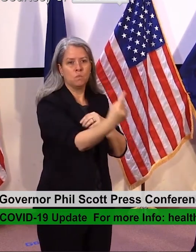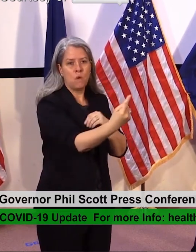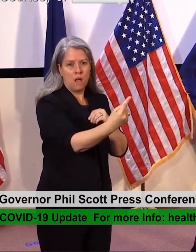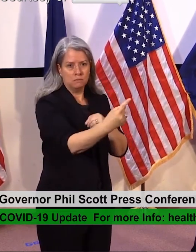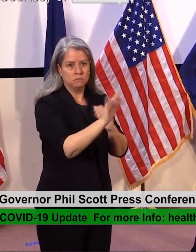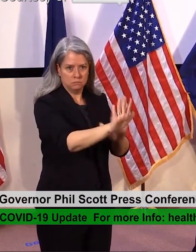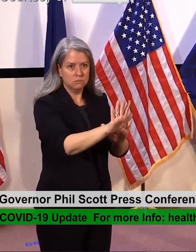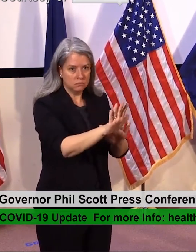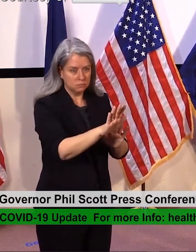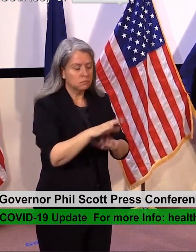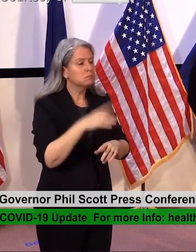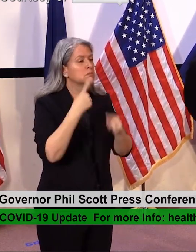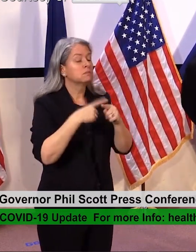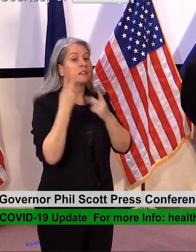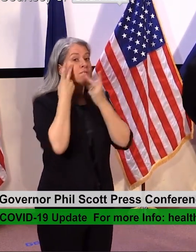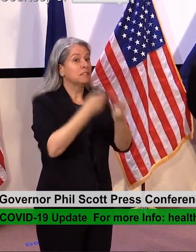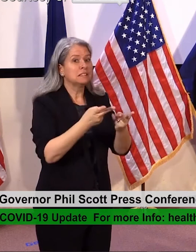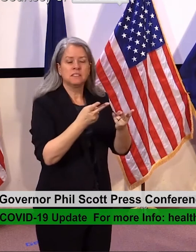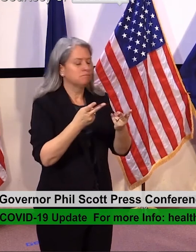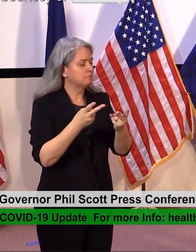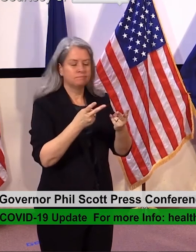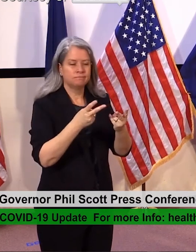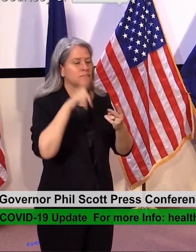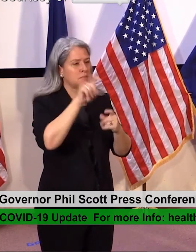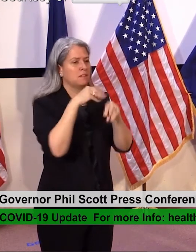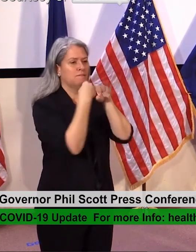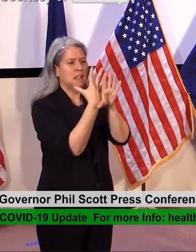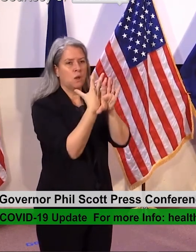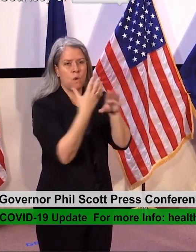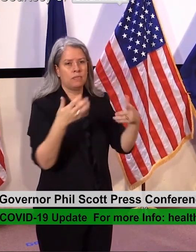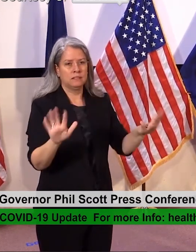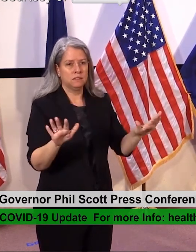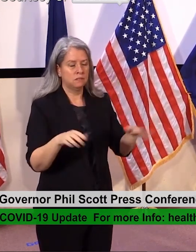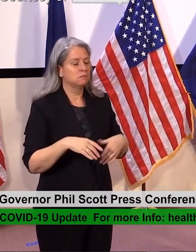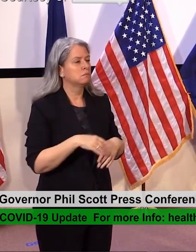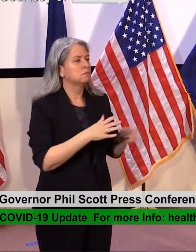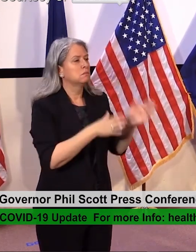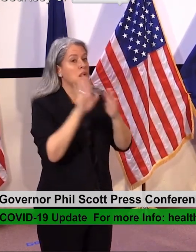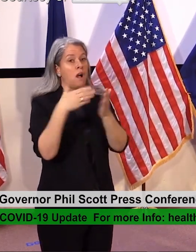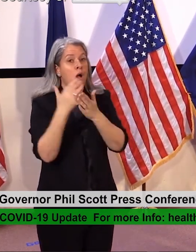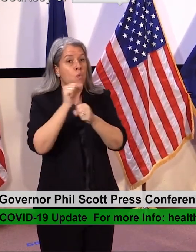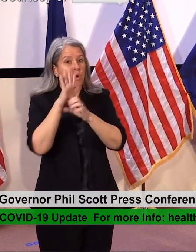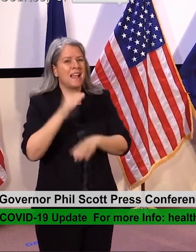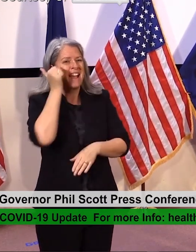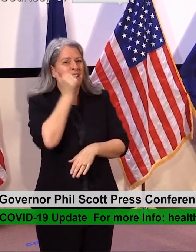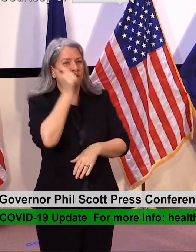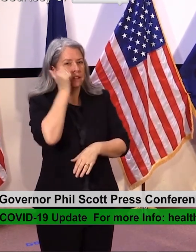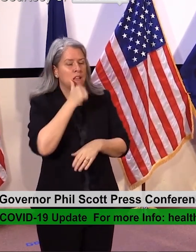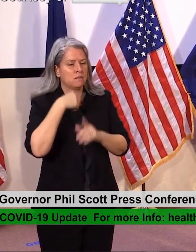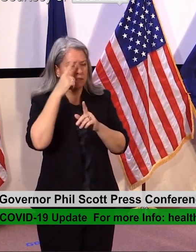have limited visitation to video only. All workers are screened for temperatures as